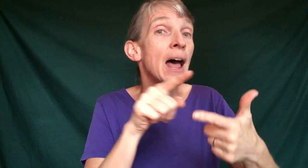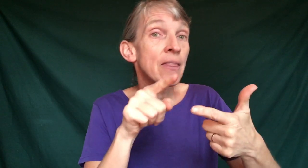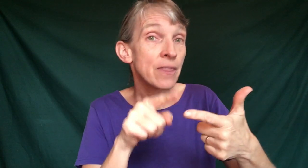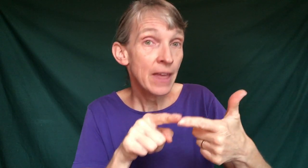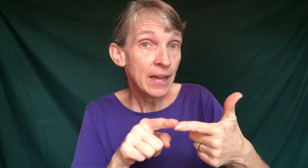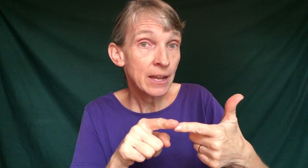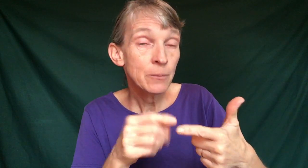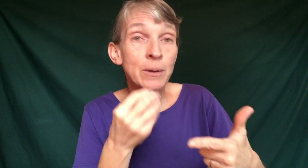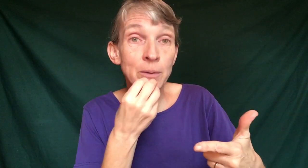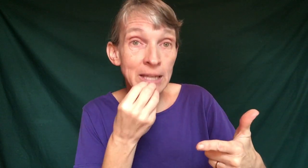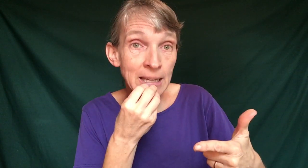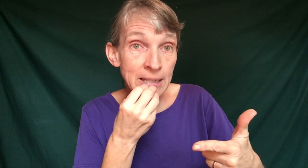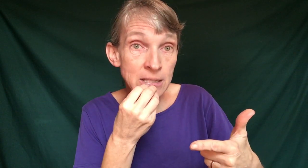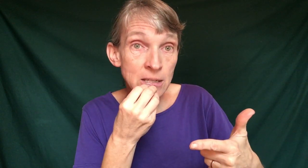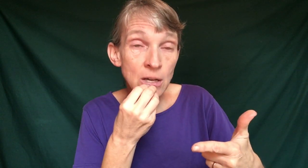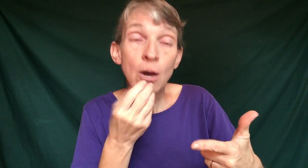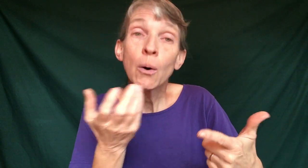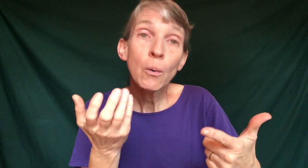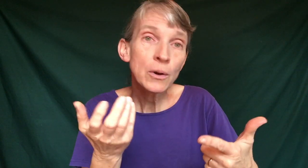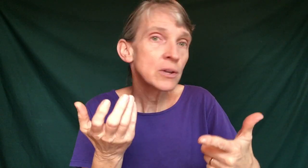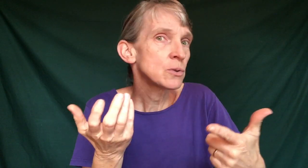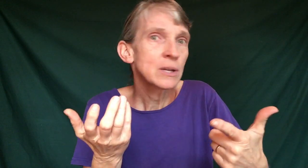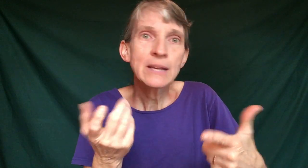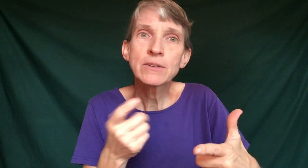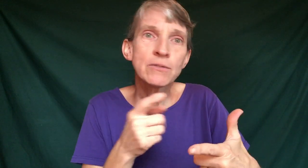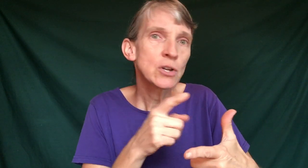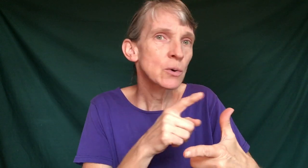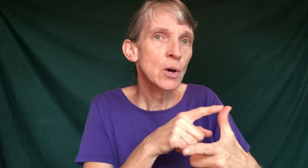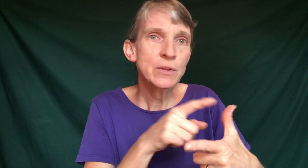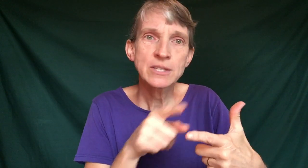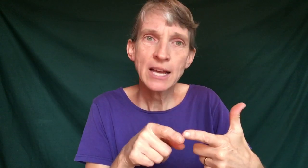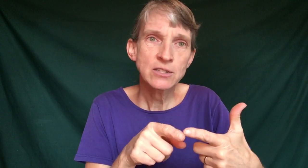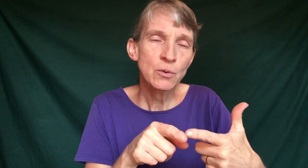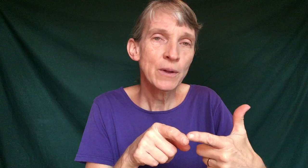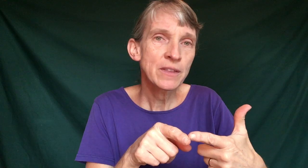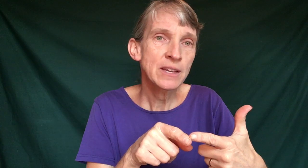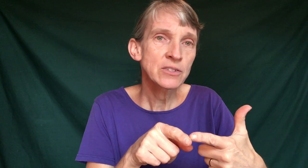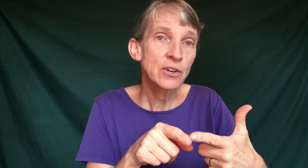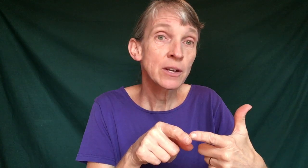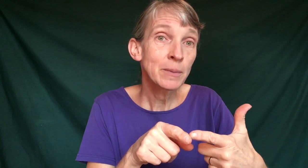and then we will eat. Or you can do it even if you don't know the signs for what the things are going to be.